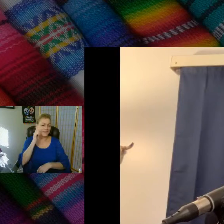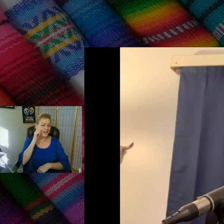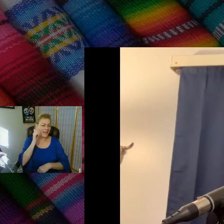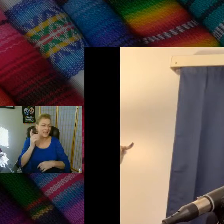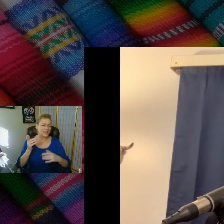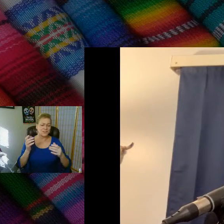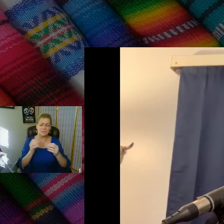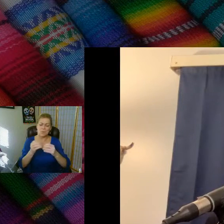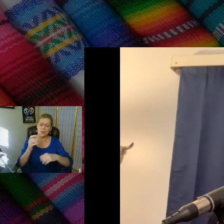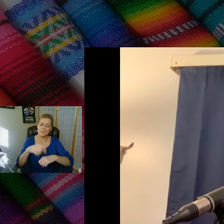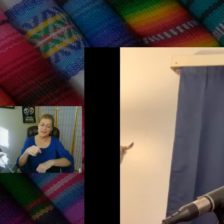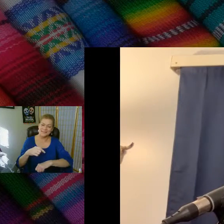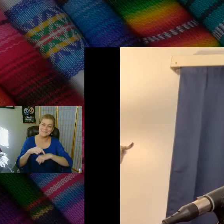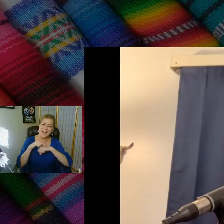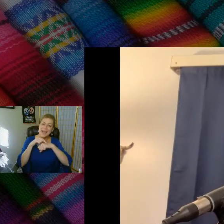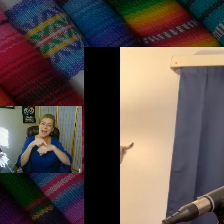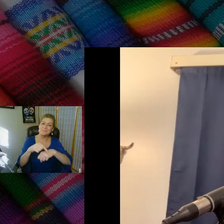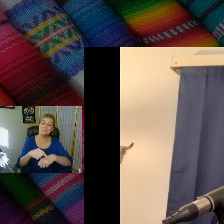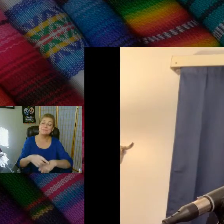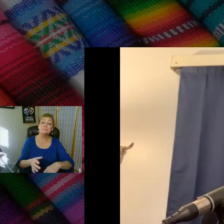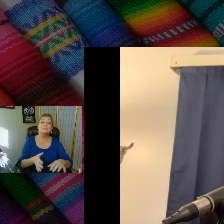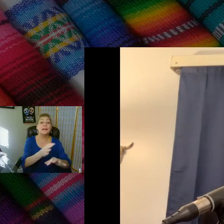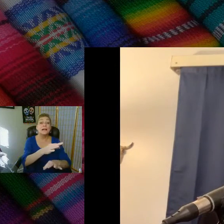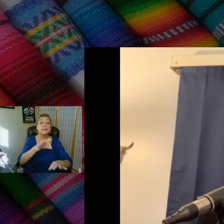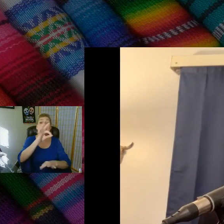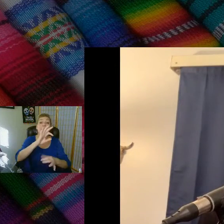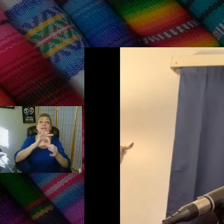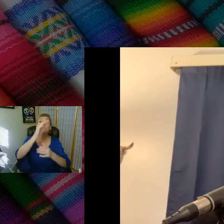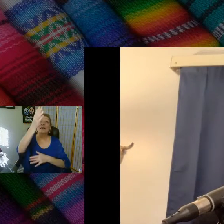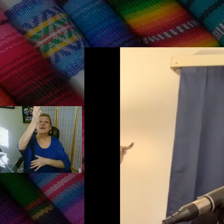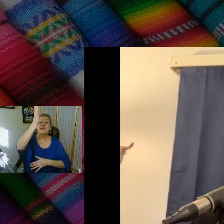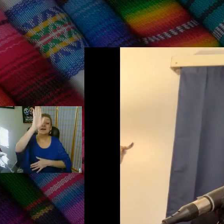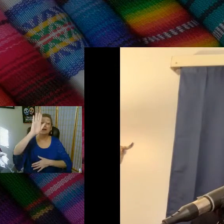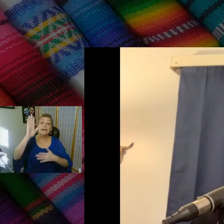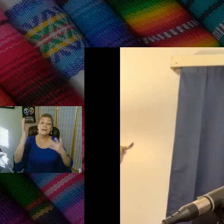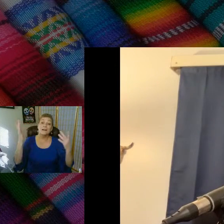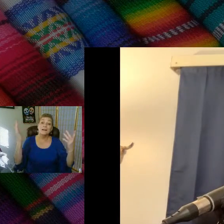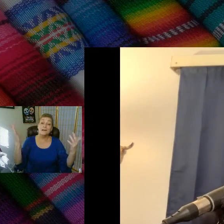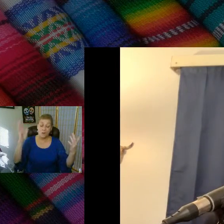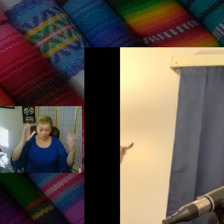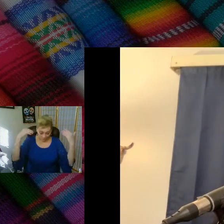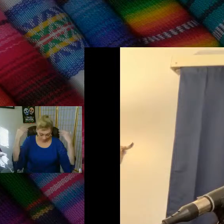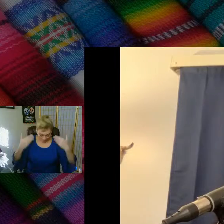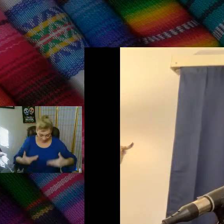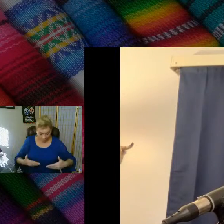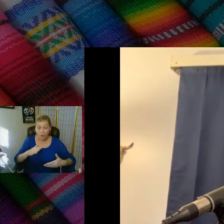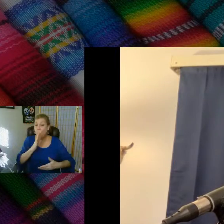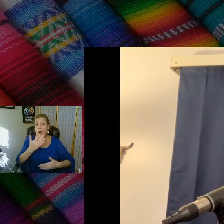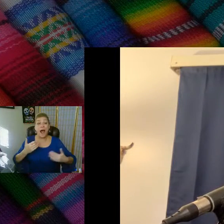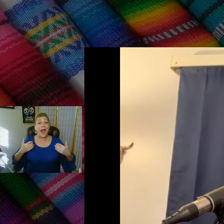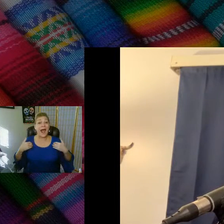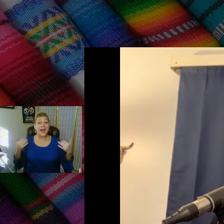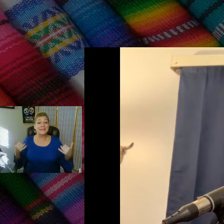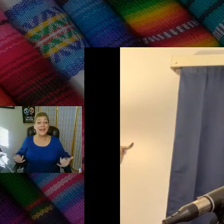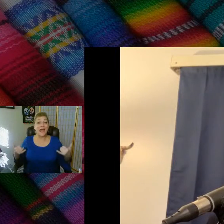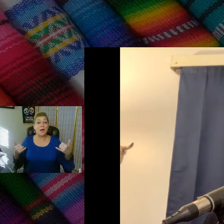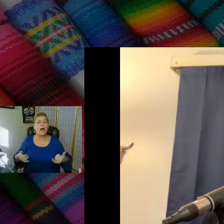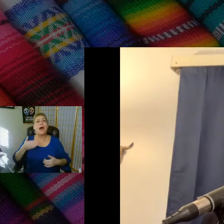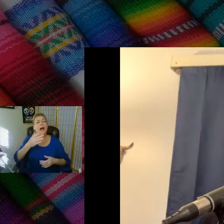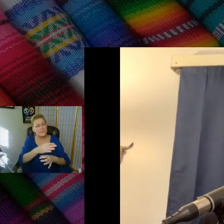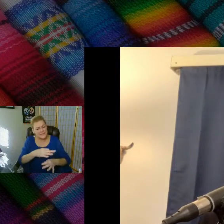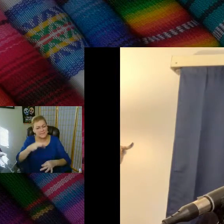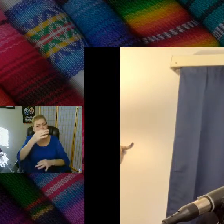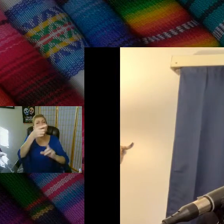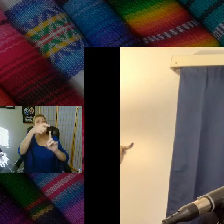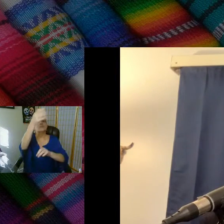than time. The Spirit of God is all that I am now. The Spirit of